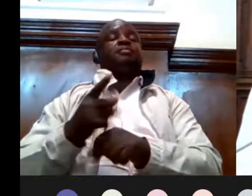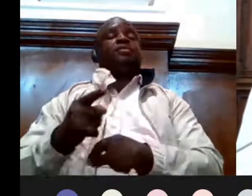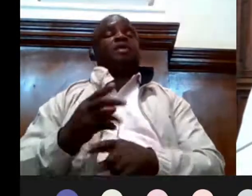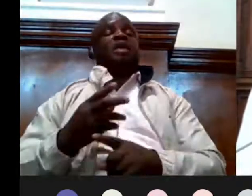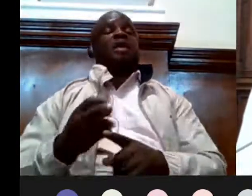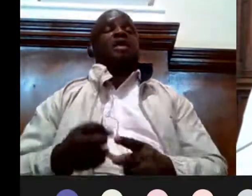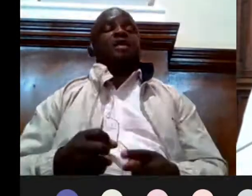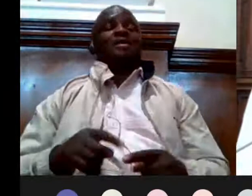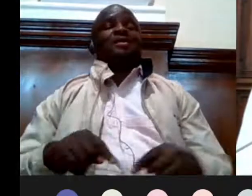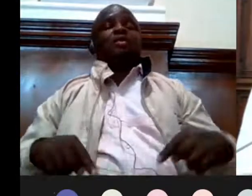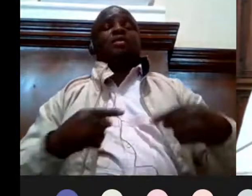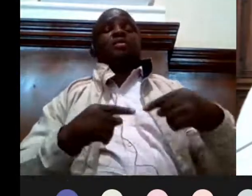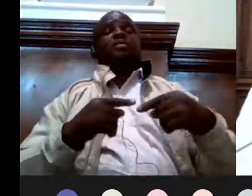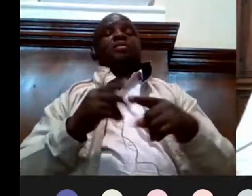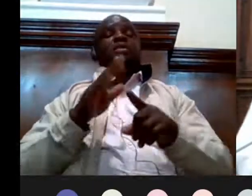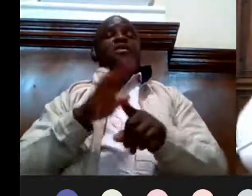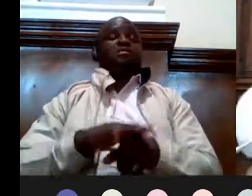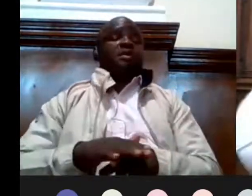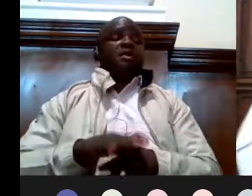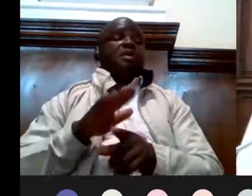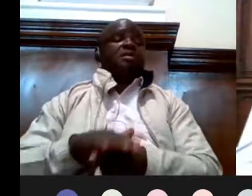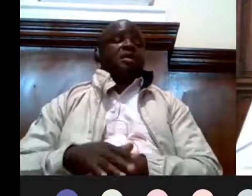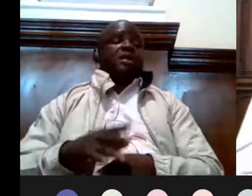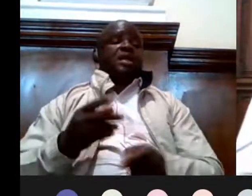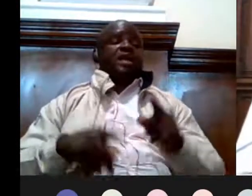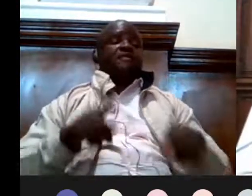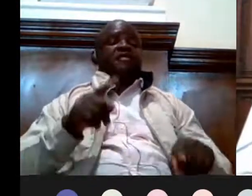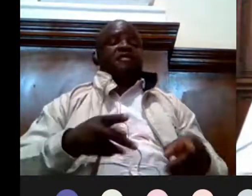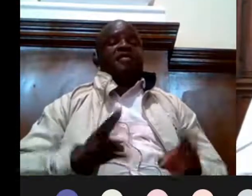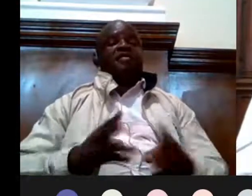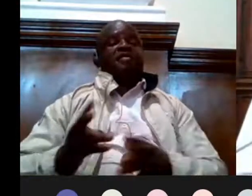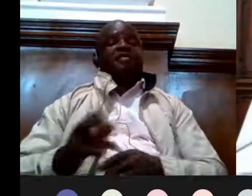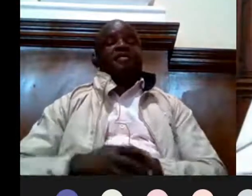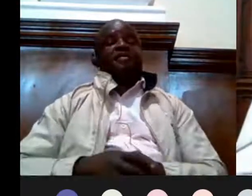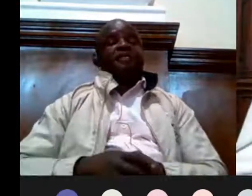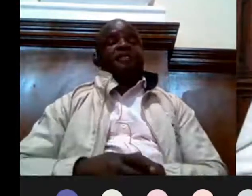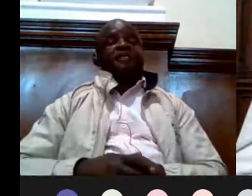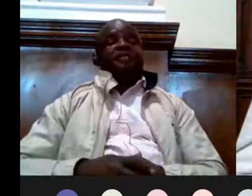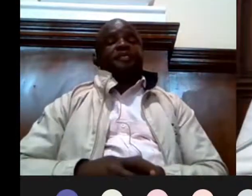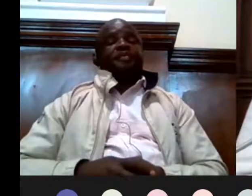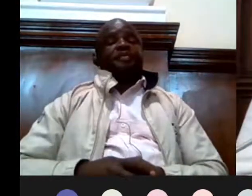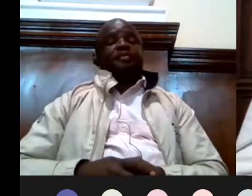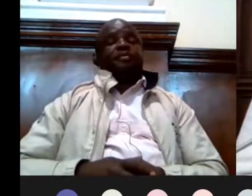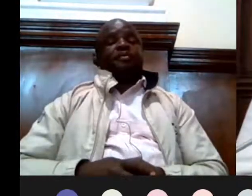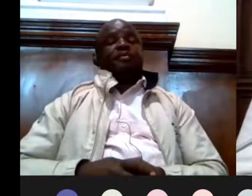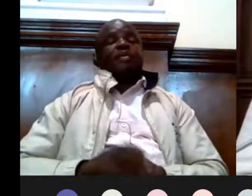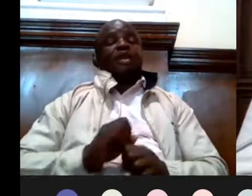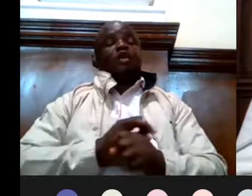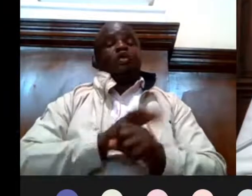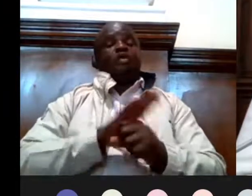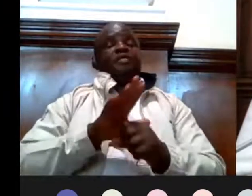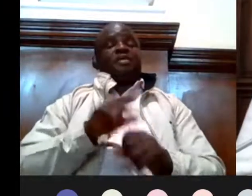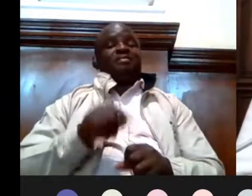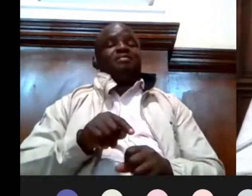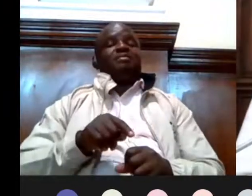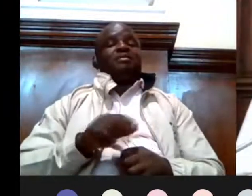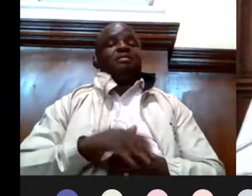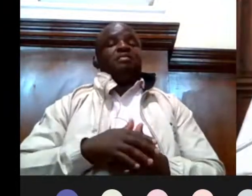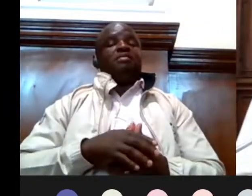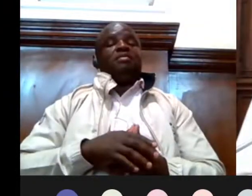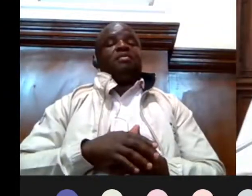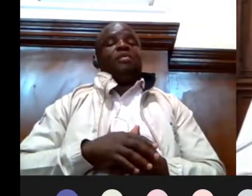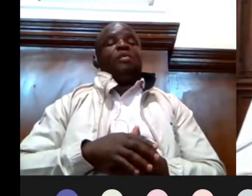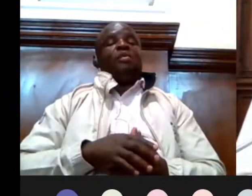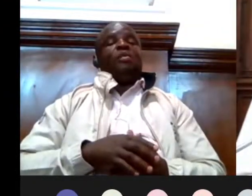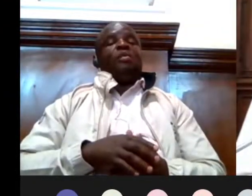multiple and intersecting forms of discrimination and deprivation. The COVID-19 pandemic